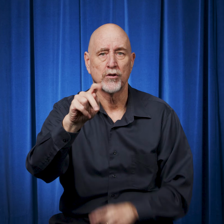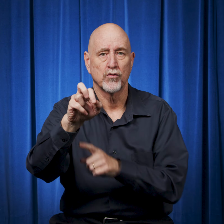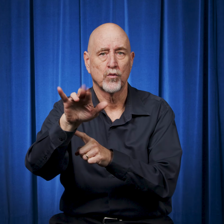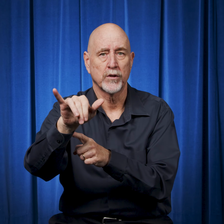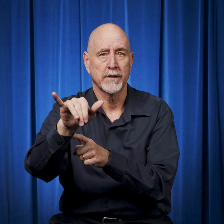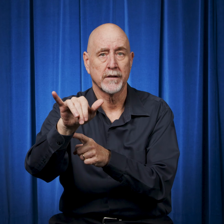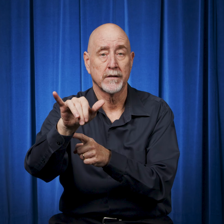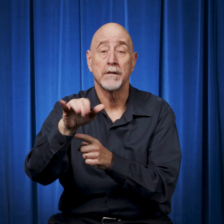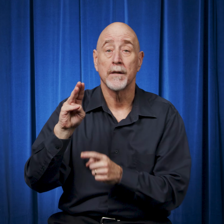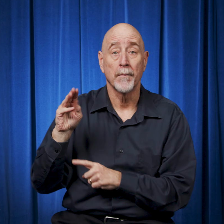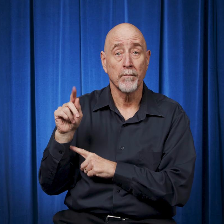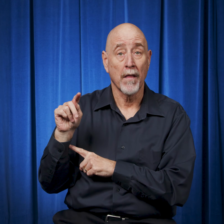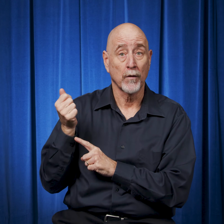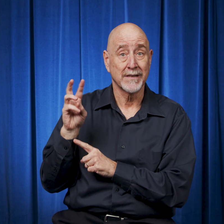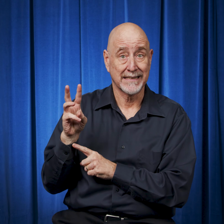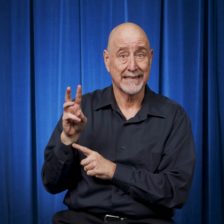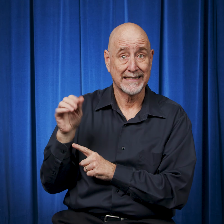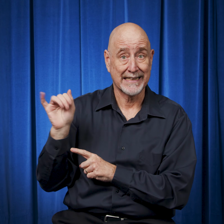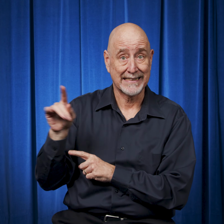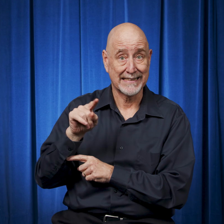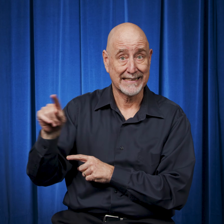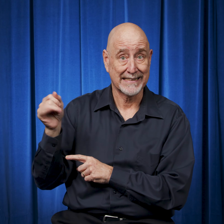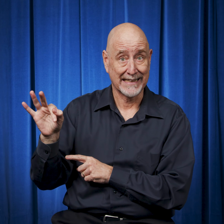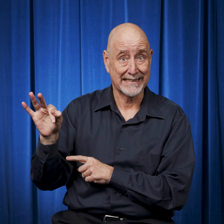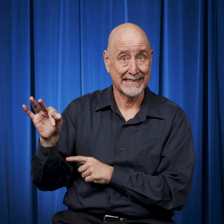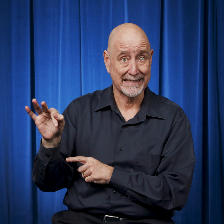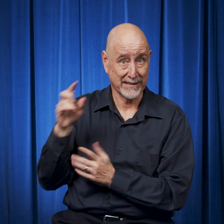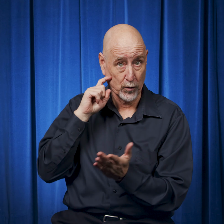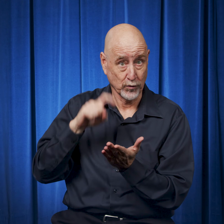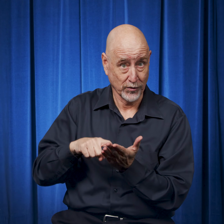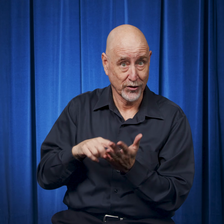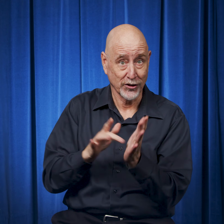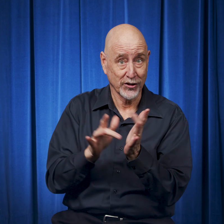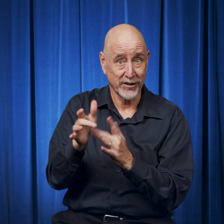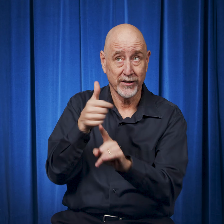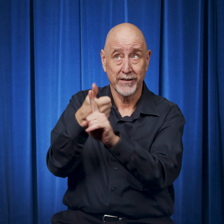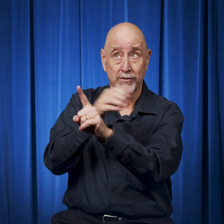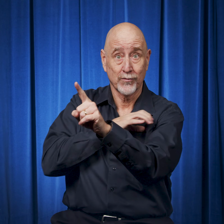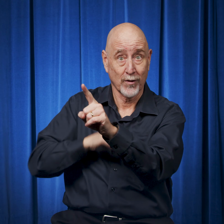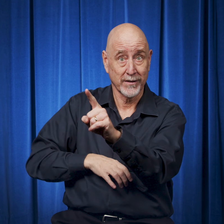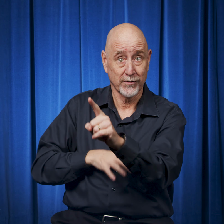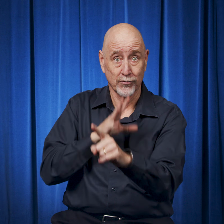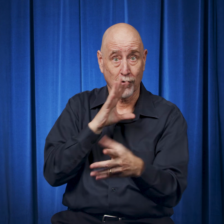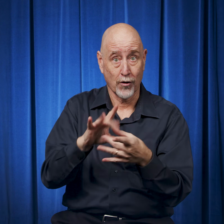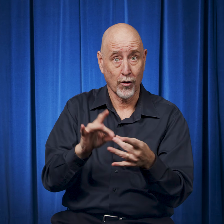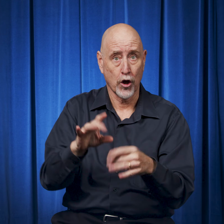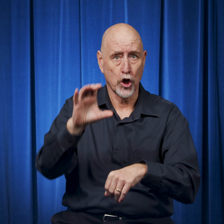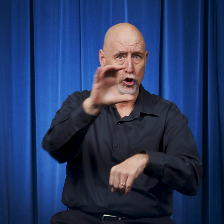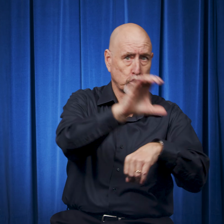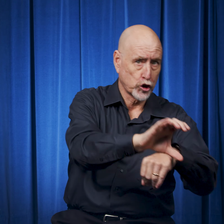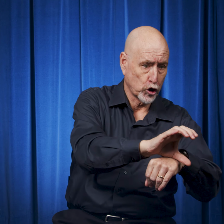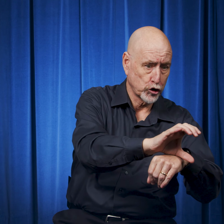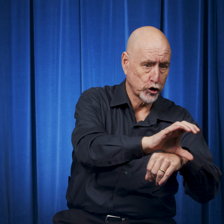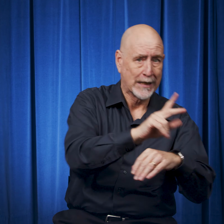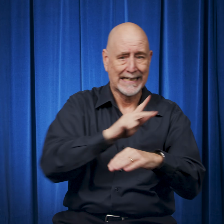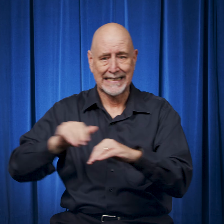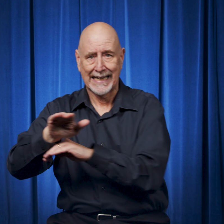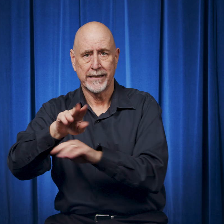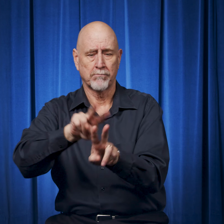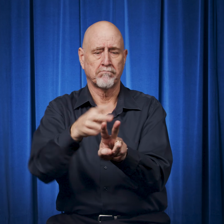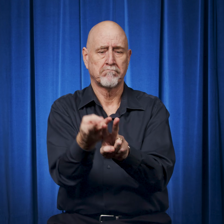that in Matthew 16, verses 18 through 19, Jesus Christ uses the terms church and